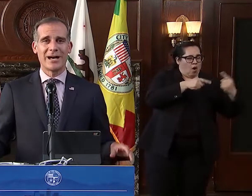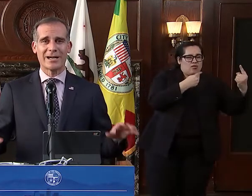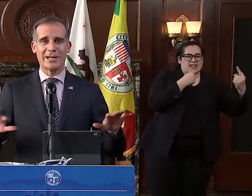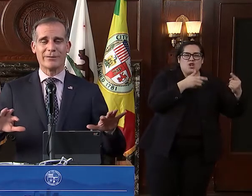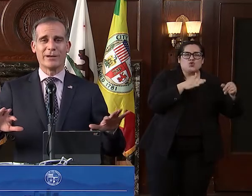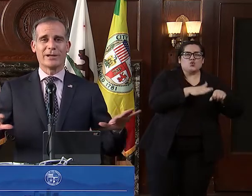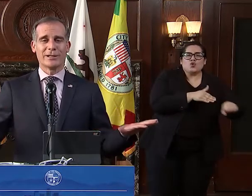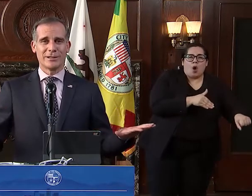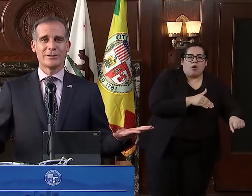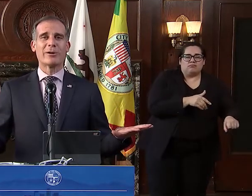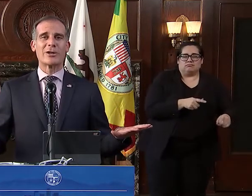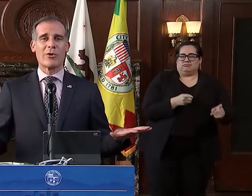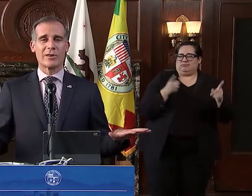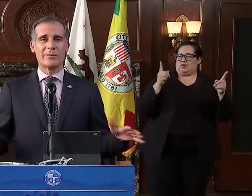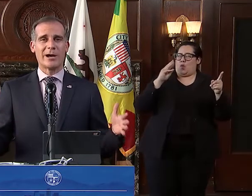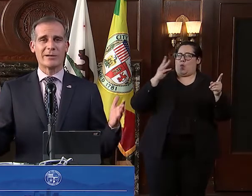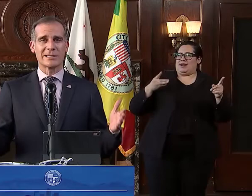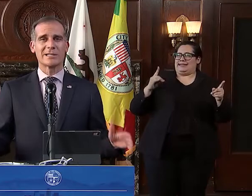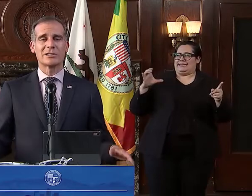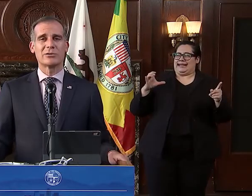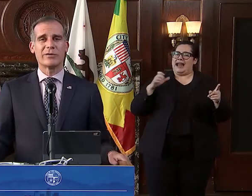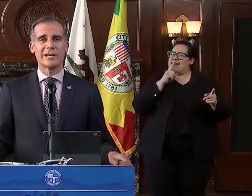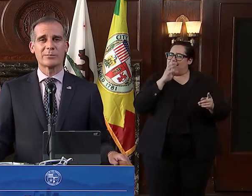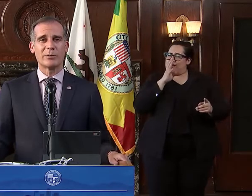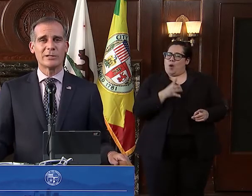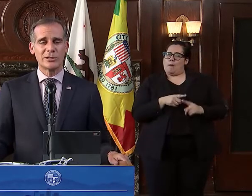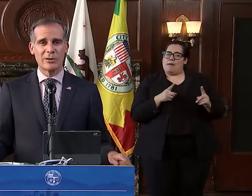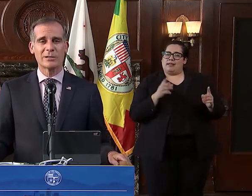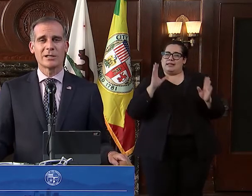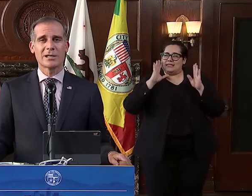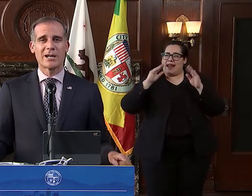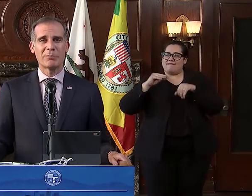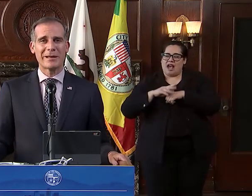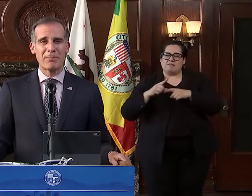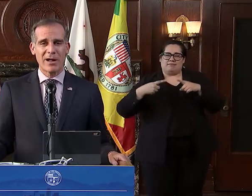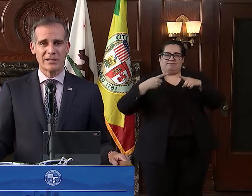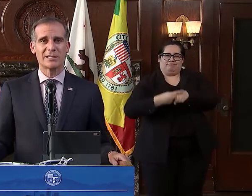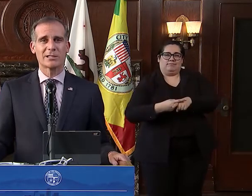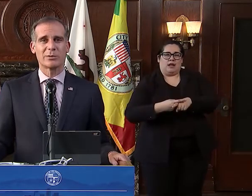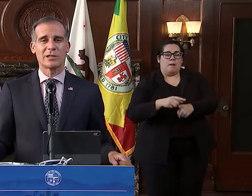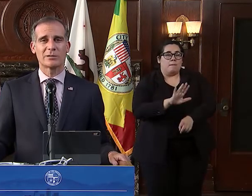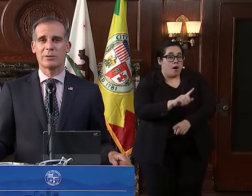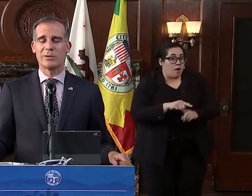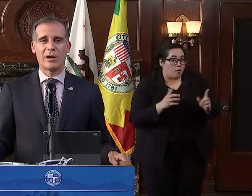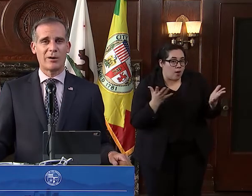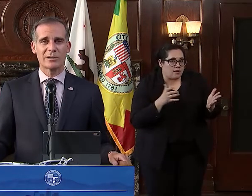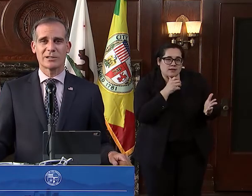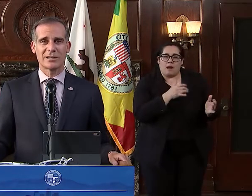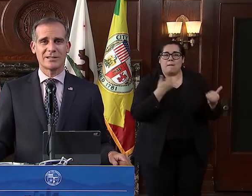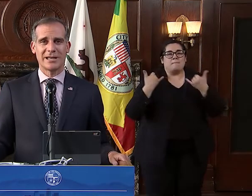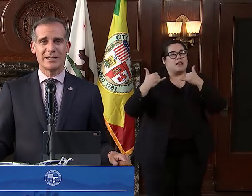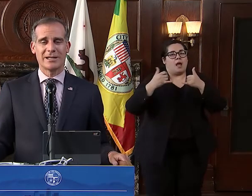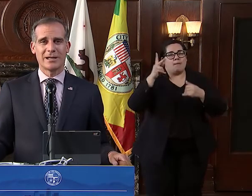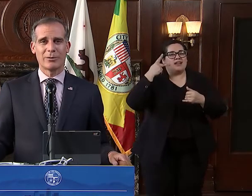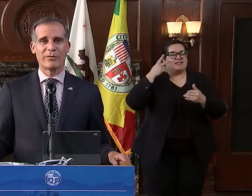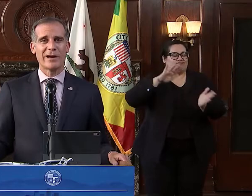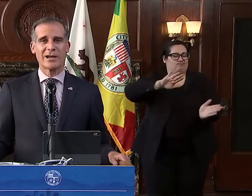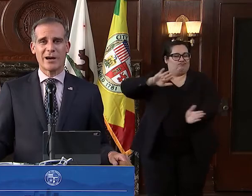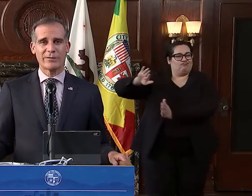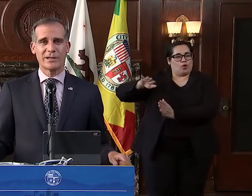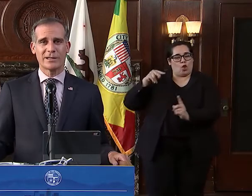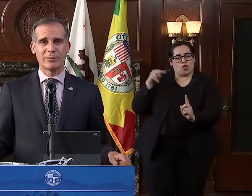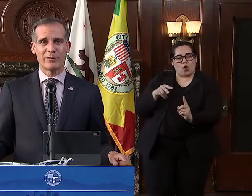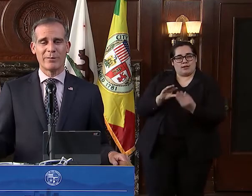Washington. I kind of don't ignore them. I always listen to advice, but we don't kind of play politics with this. We will always look at the data. We're